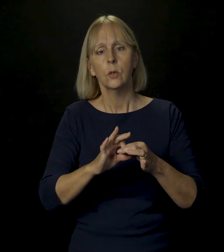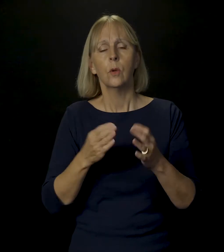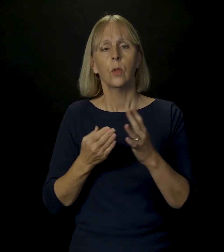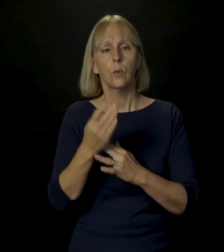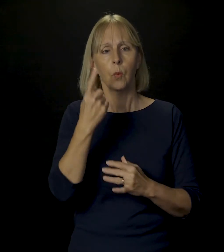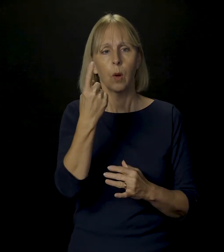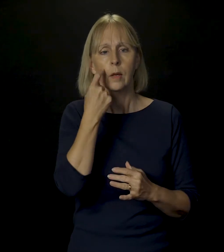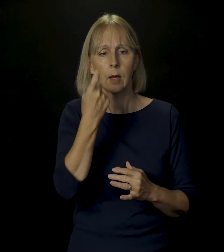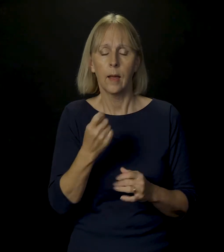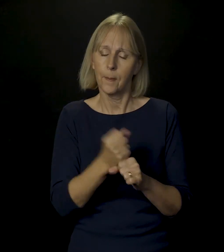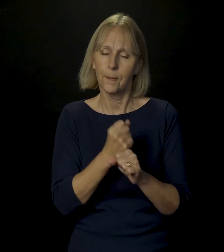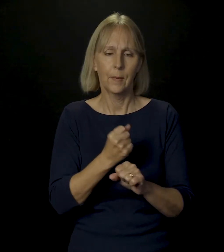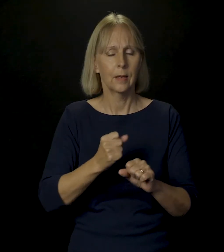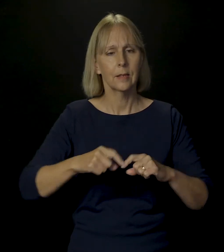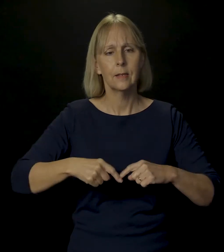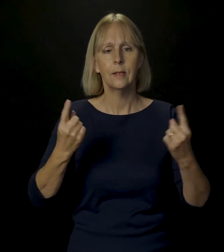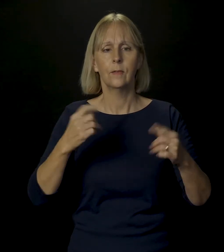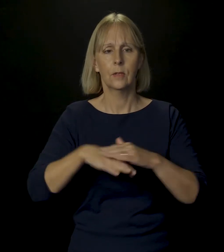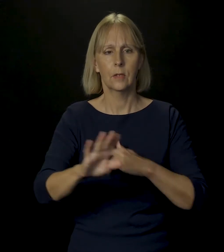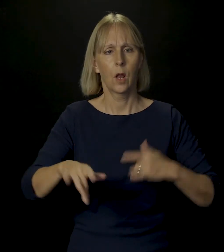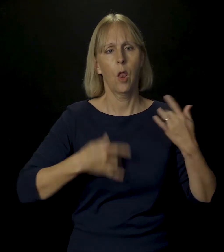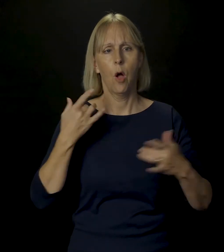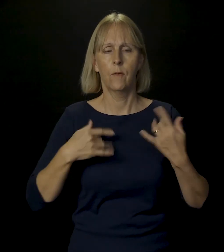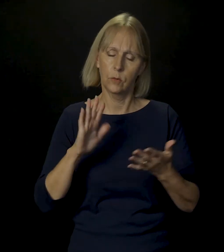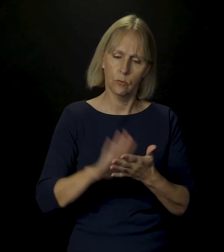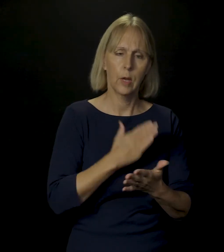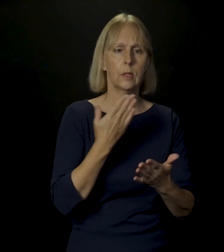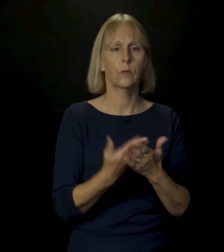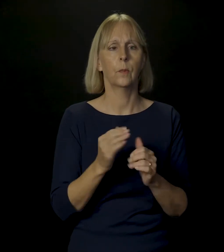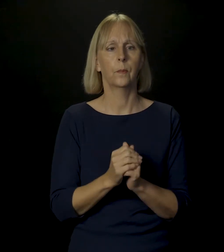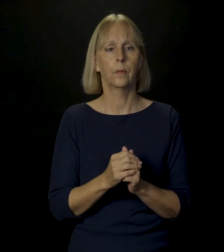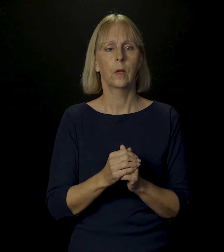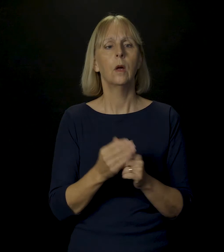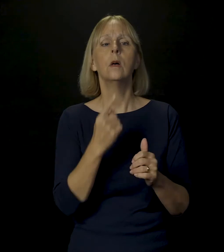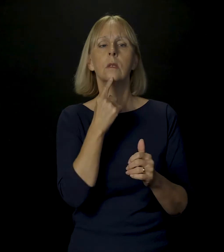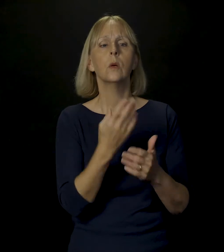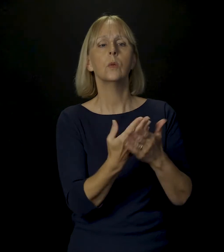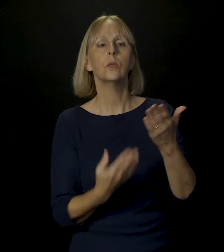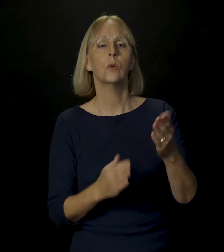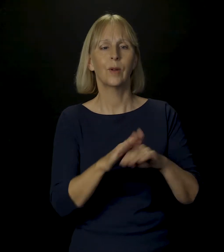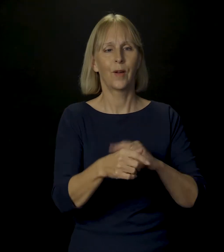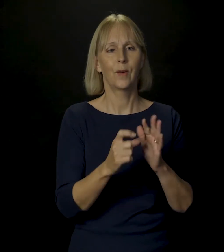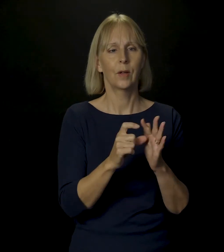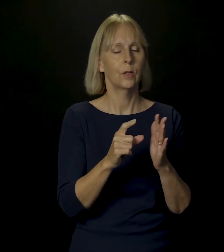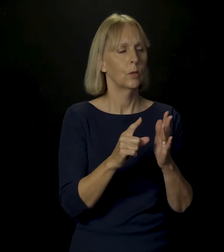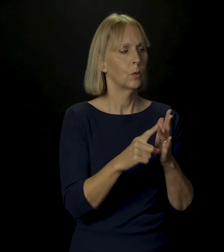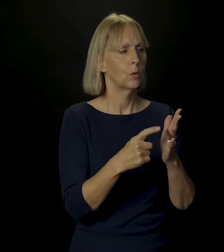Is absolutely transforming I'm going to tell you A story about Dori And I'll try not to cry